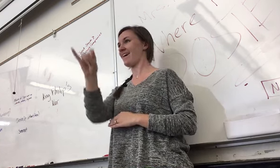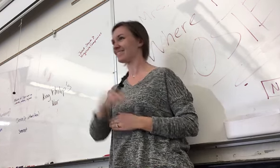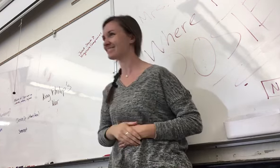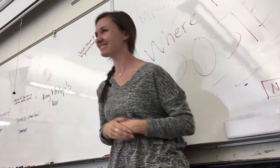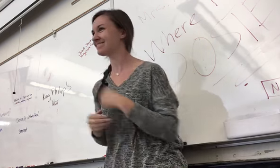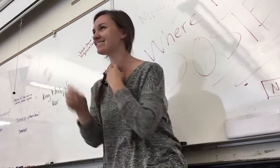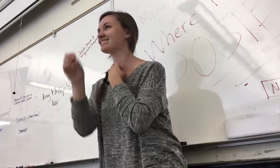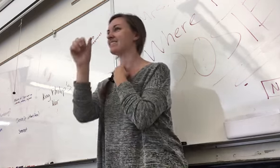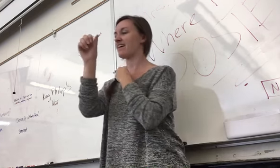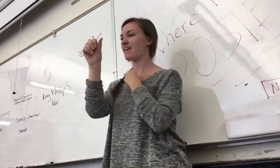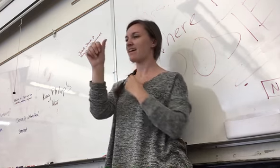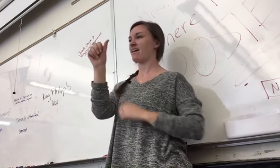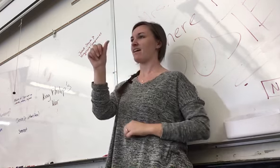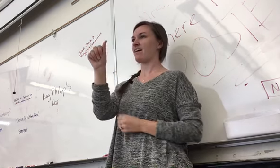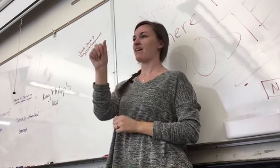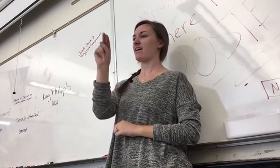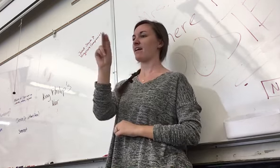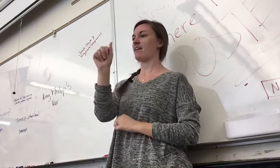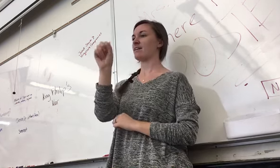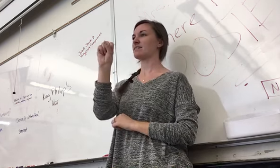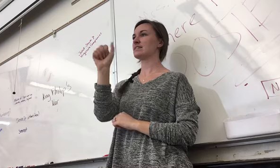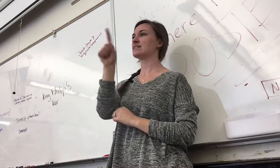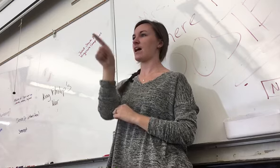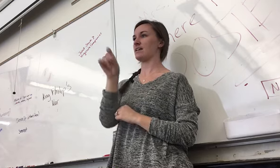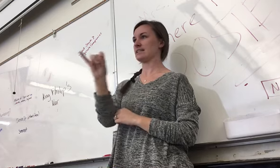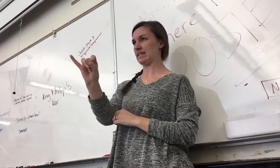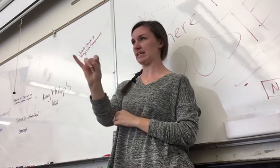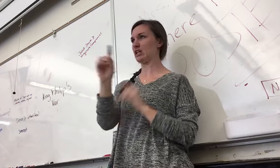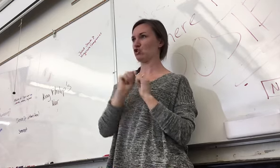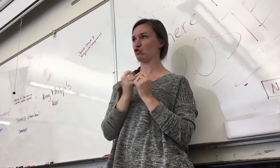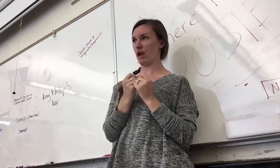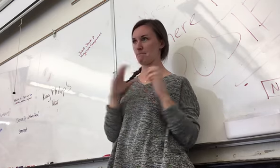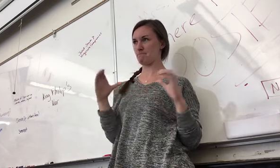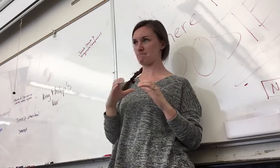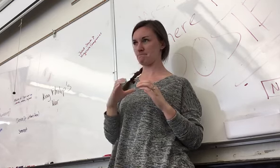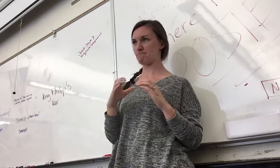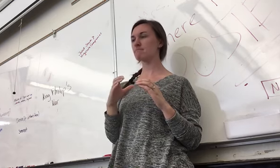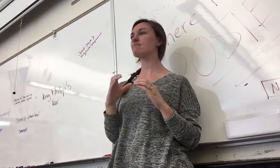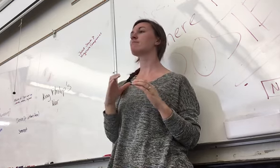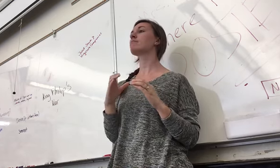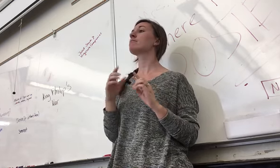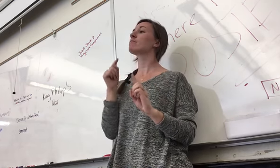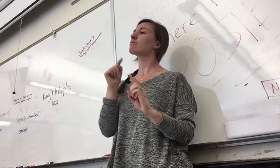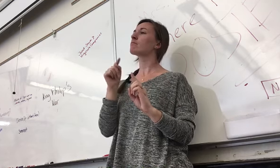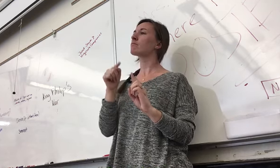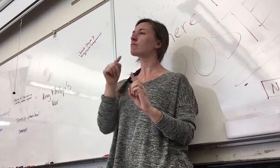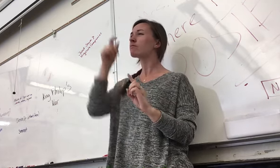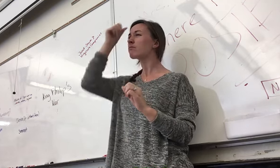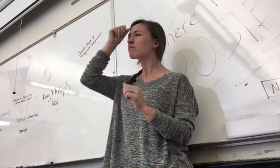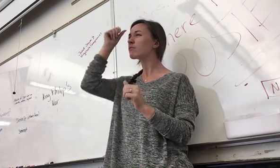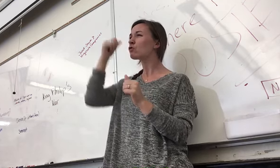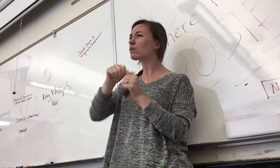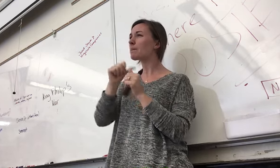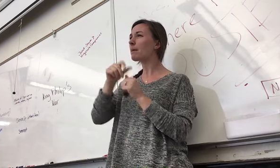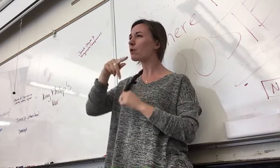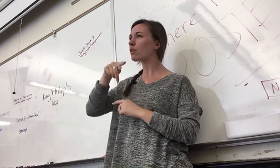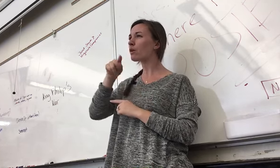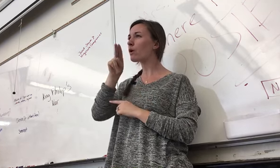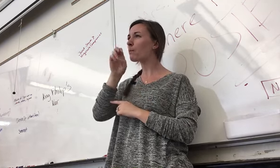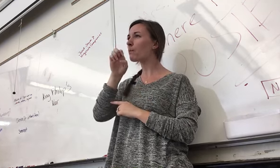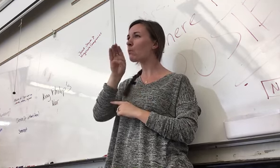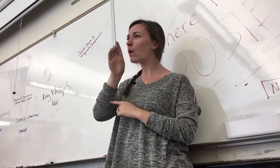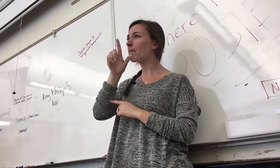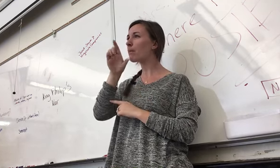Okay, Anasazi. So the Anasazi are going to be the ones that are going to be the Pueblos. So if you've heard of the Pueblo people,